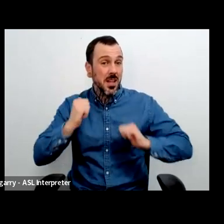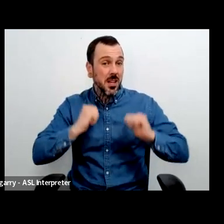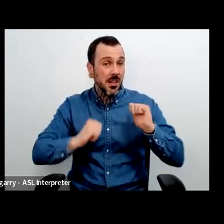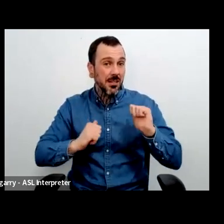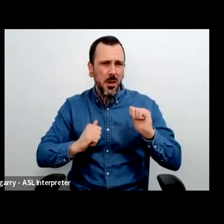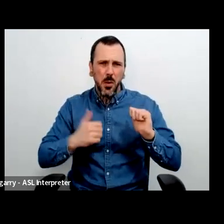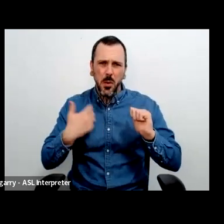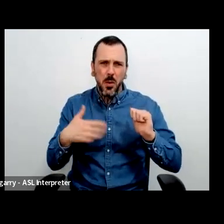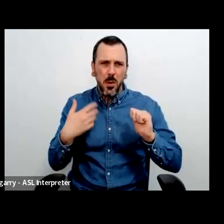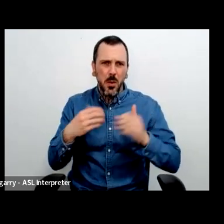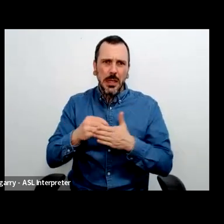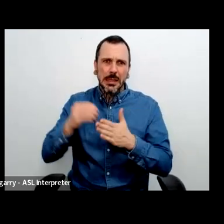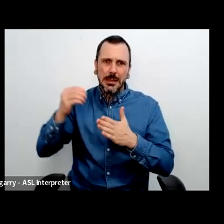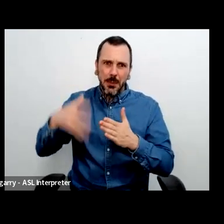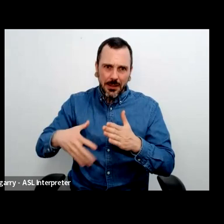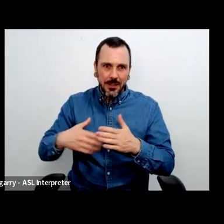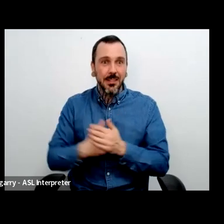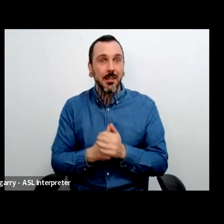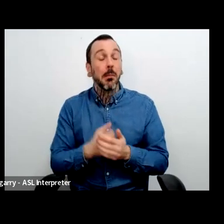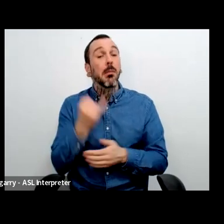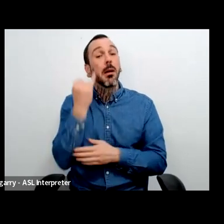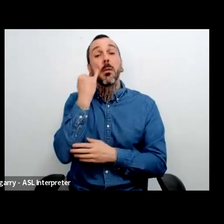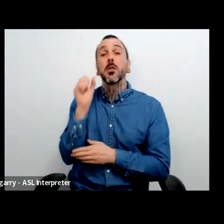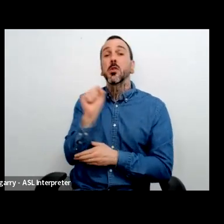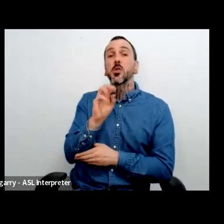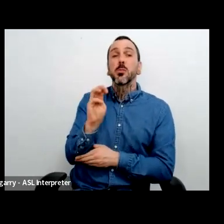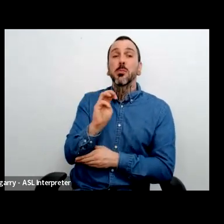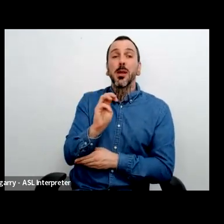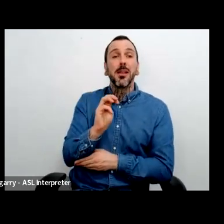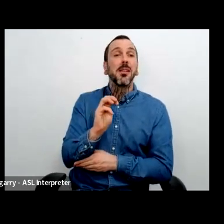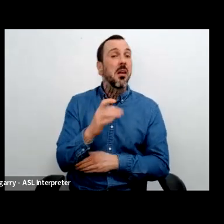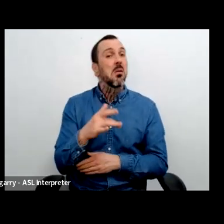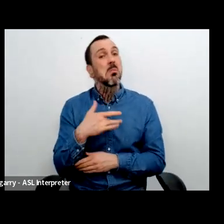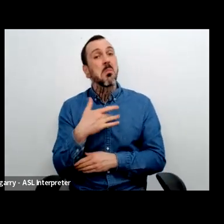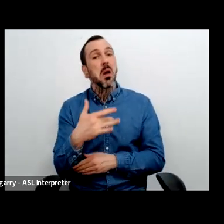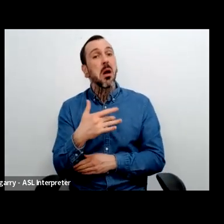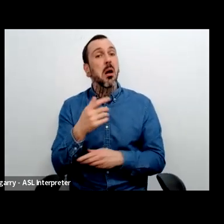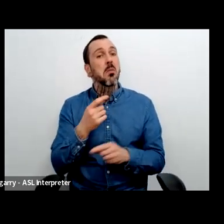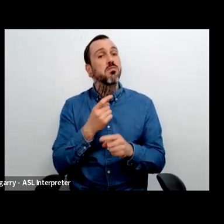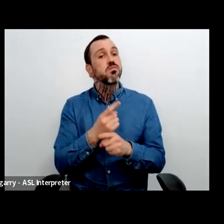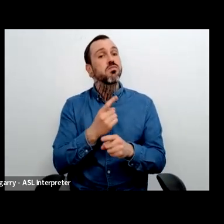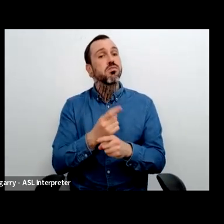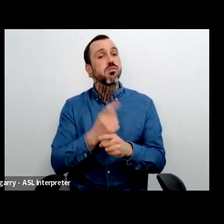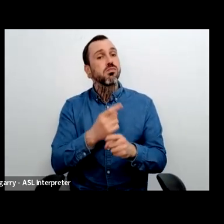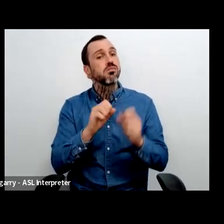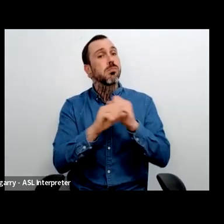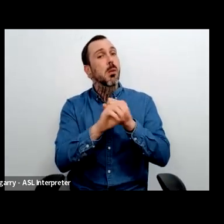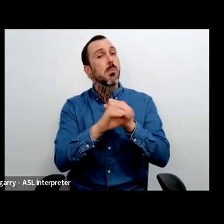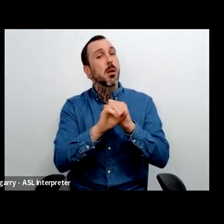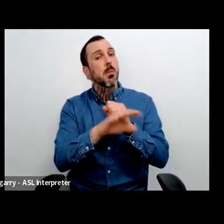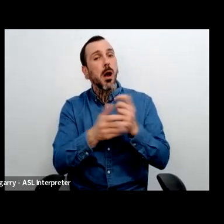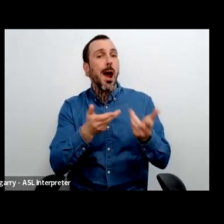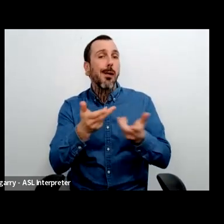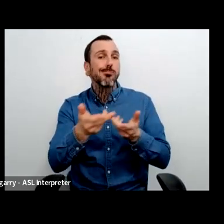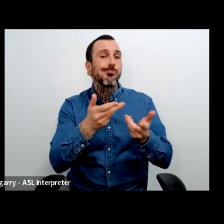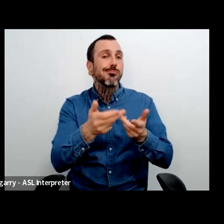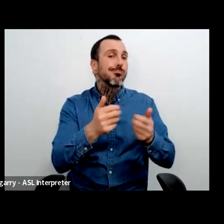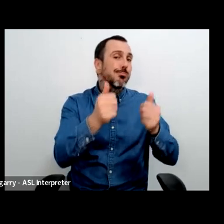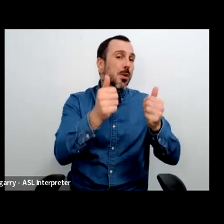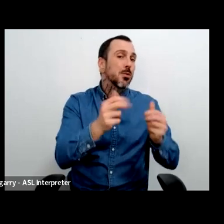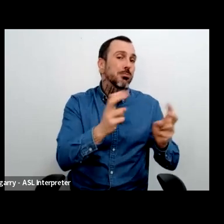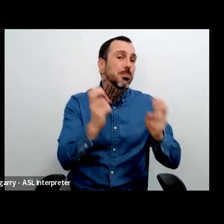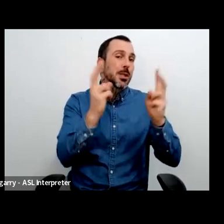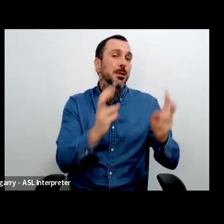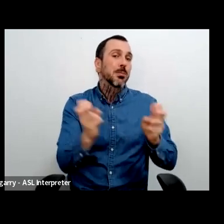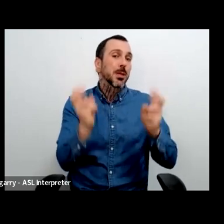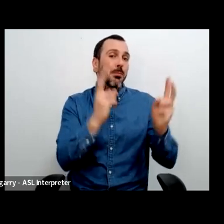active conversation online through social media is one thing. We will never win the metrics game of being able to